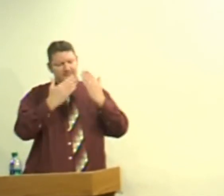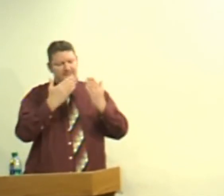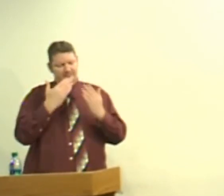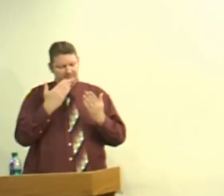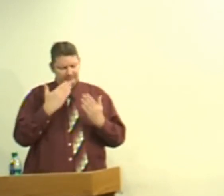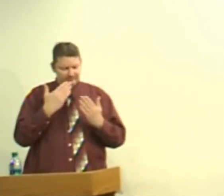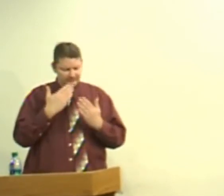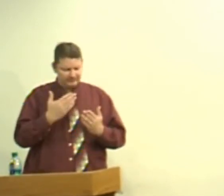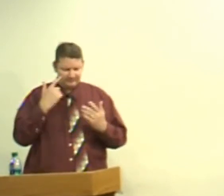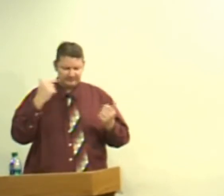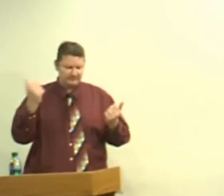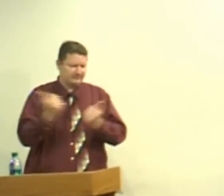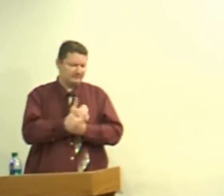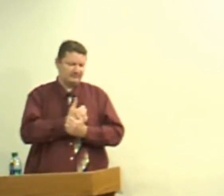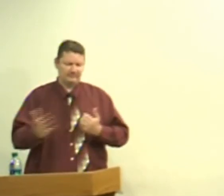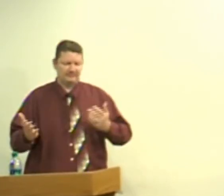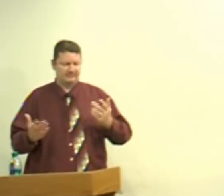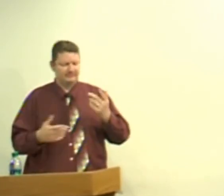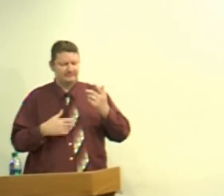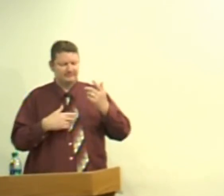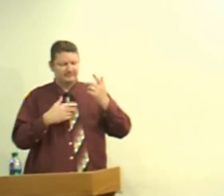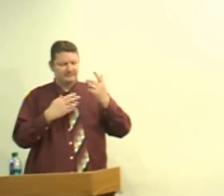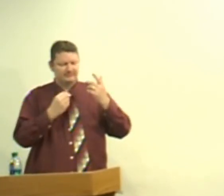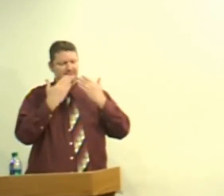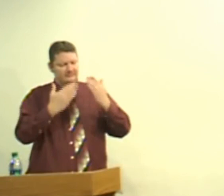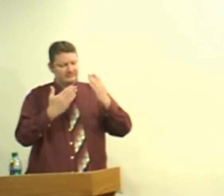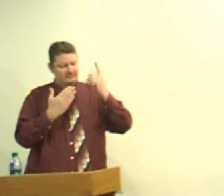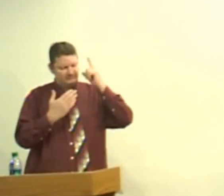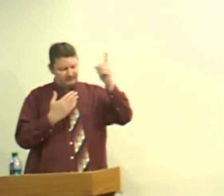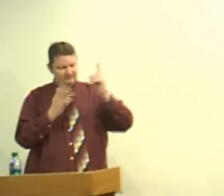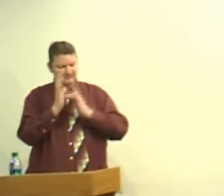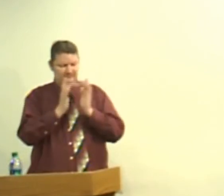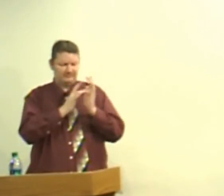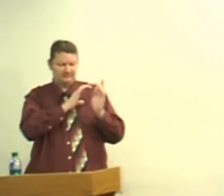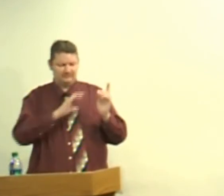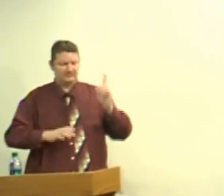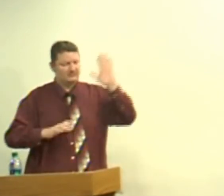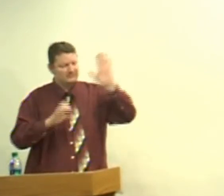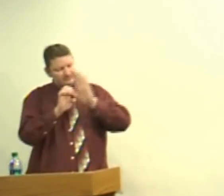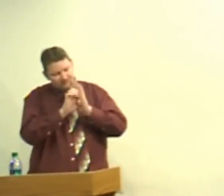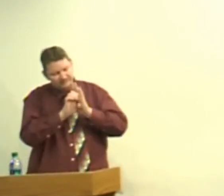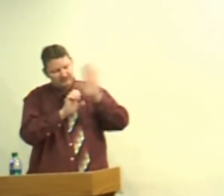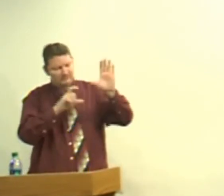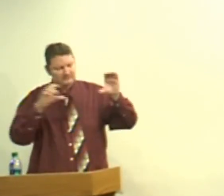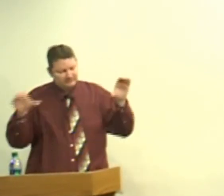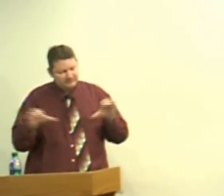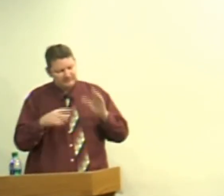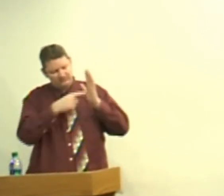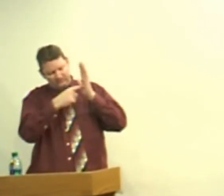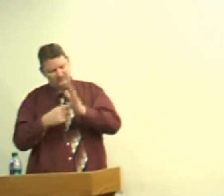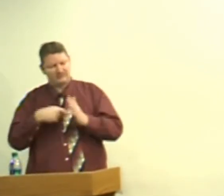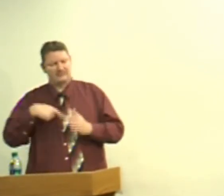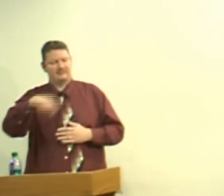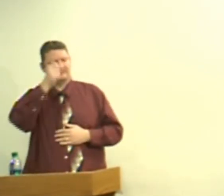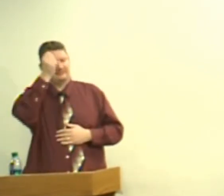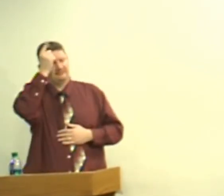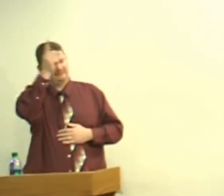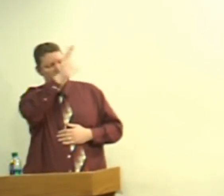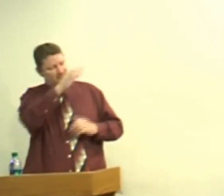happens, and we thank you, Lord, for everything, everything, we thank you, and Jesus Christ, has been an example to us,